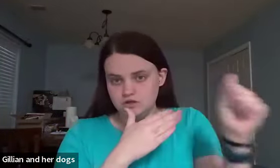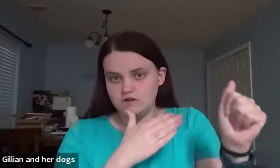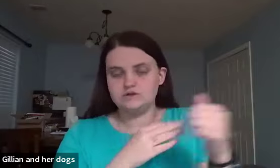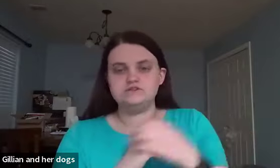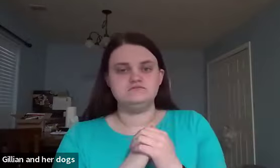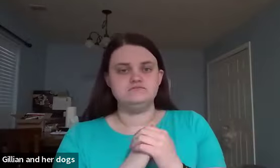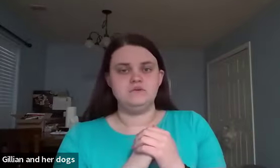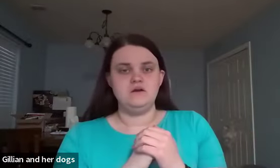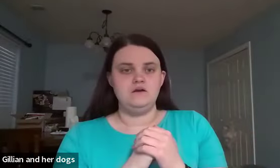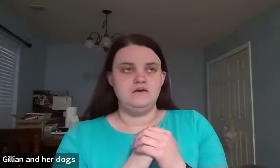$2,